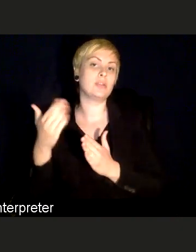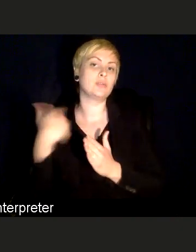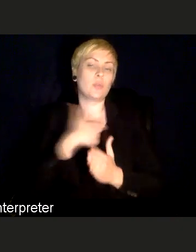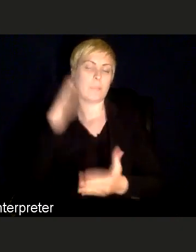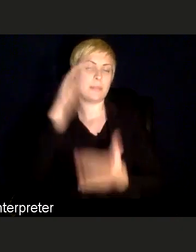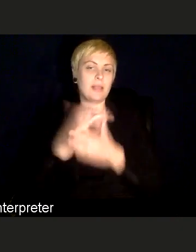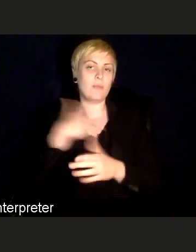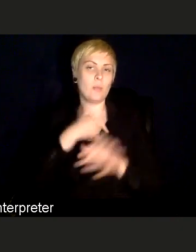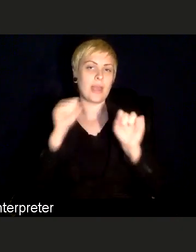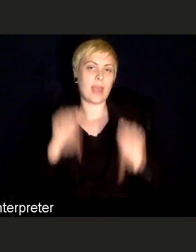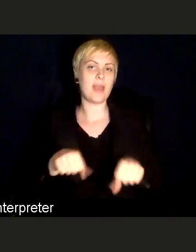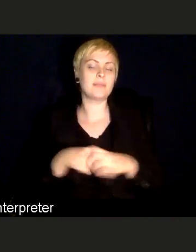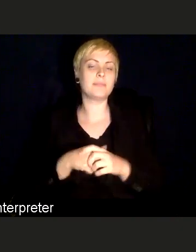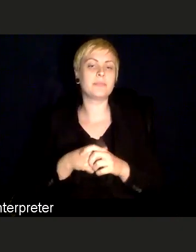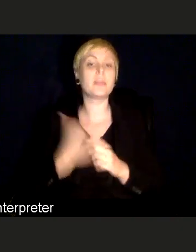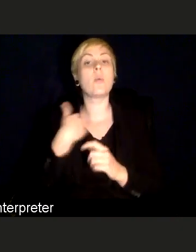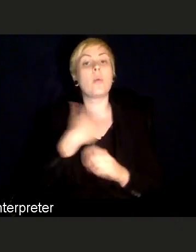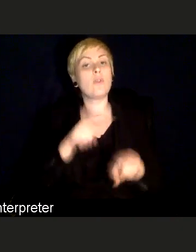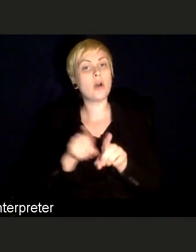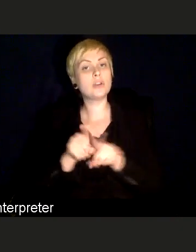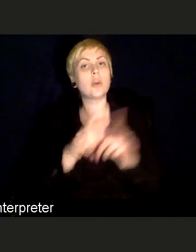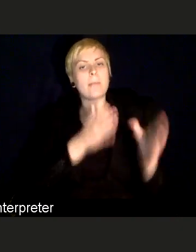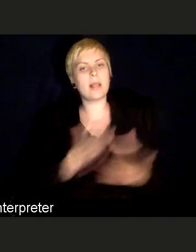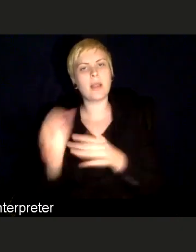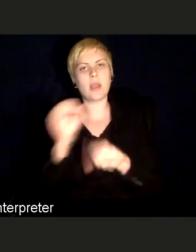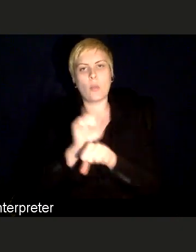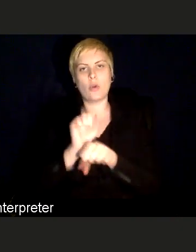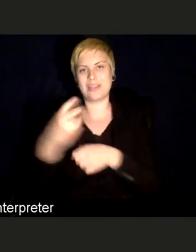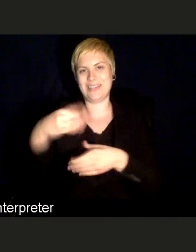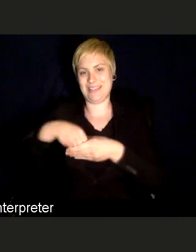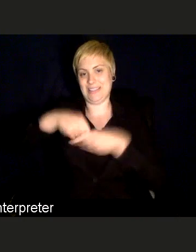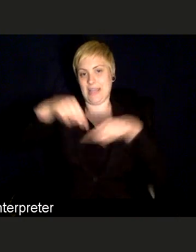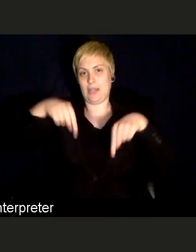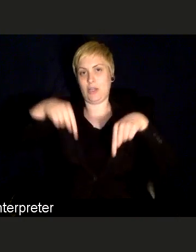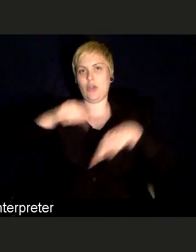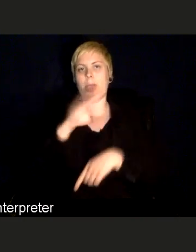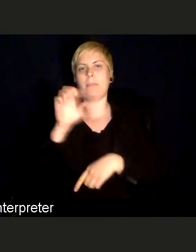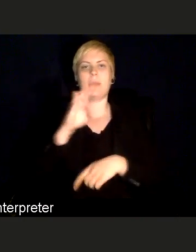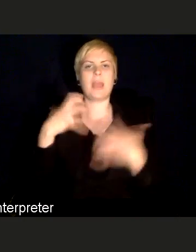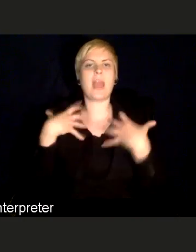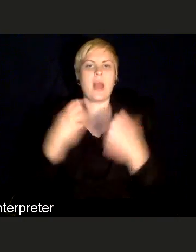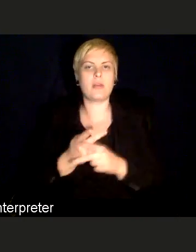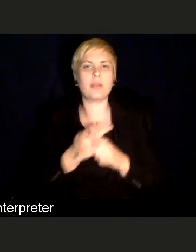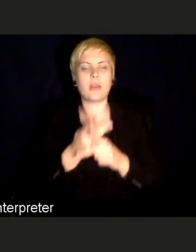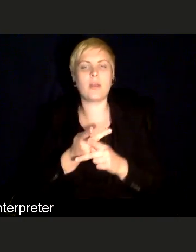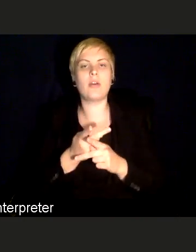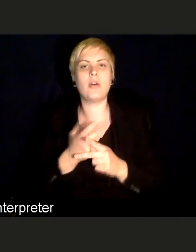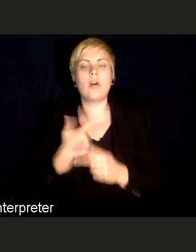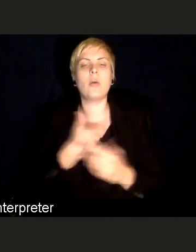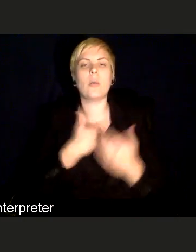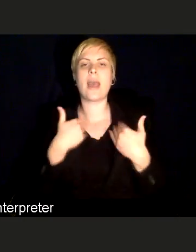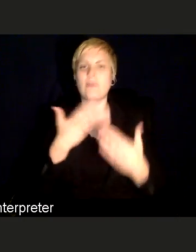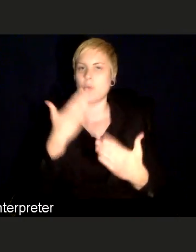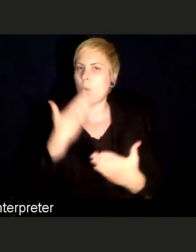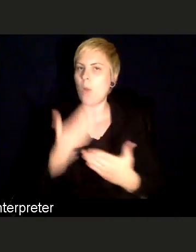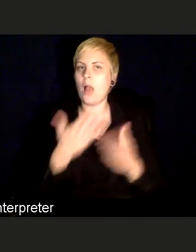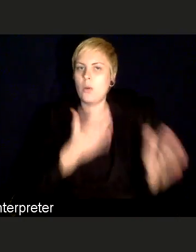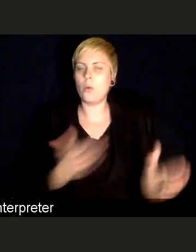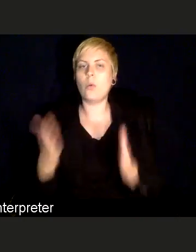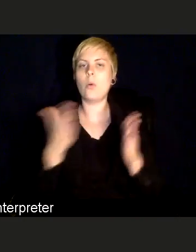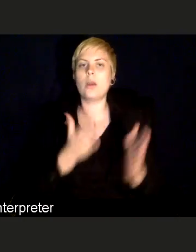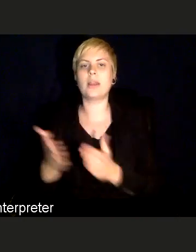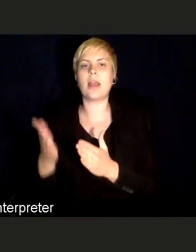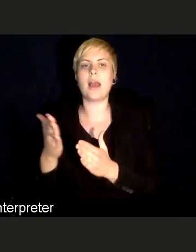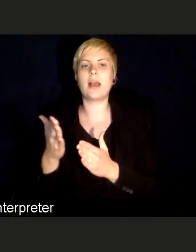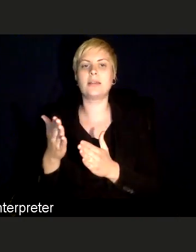also have been planning and working internally at Beebe Healthcare. We have a very, very well-organized incident